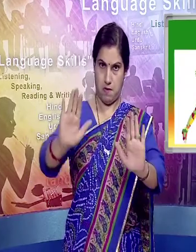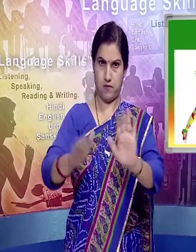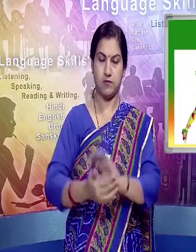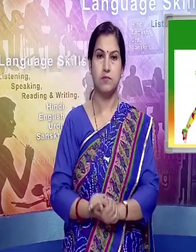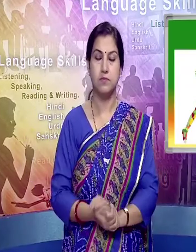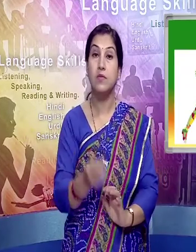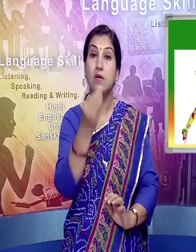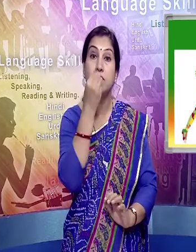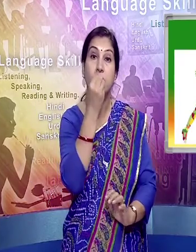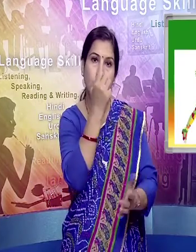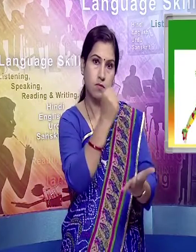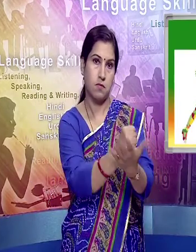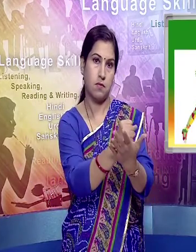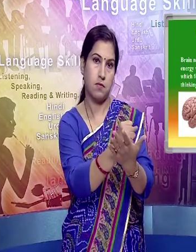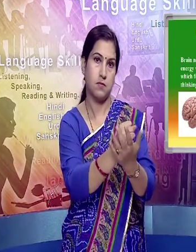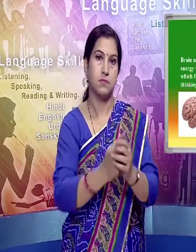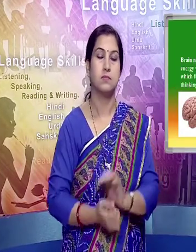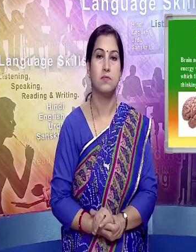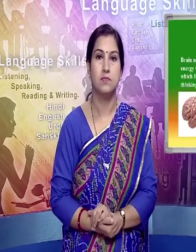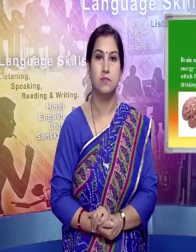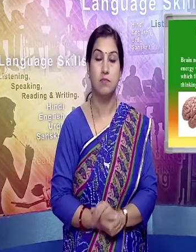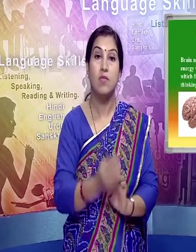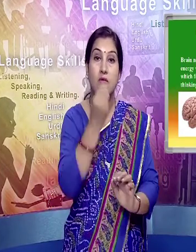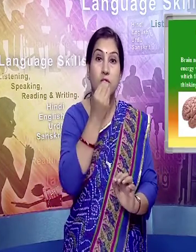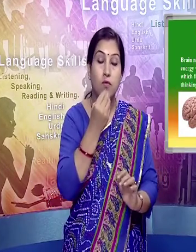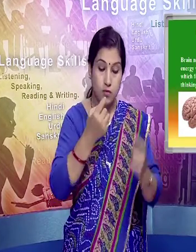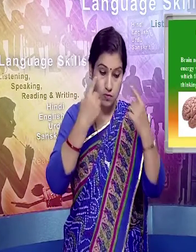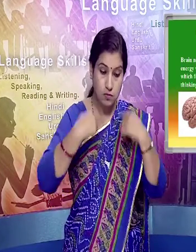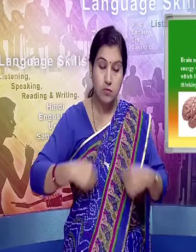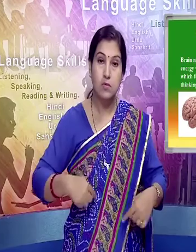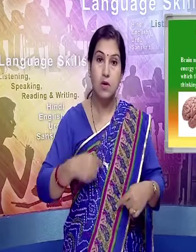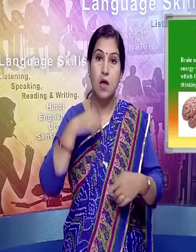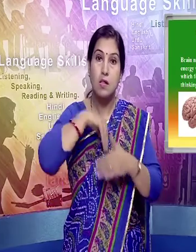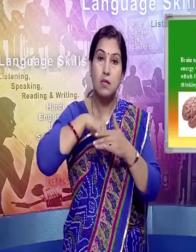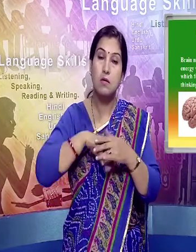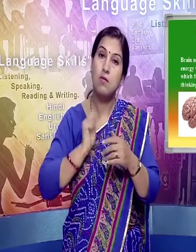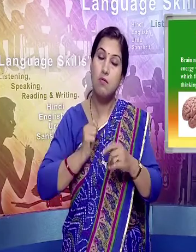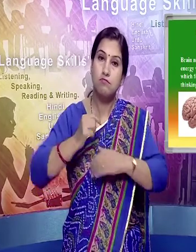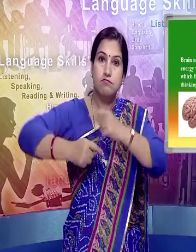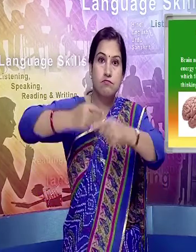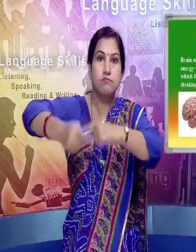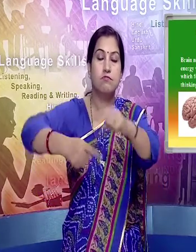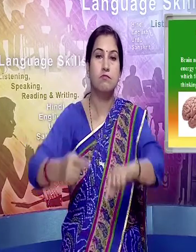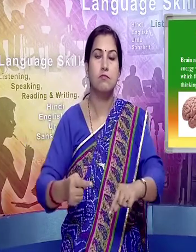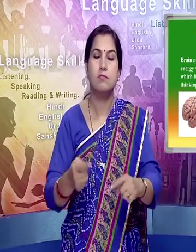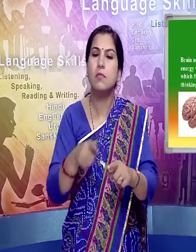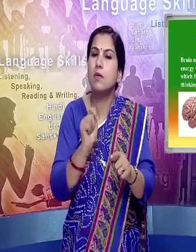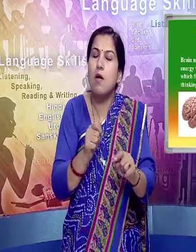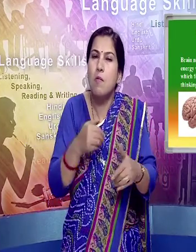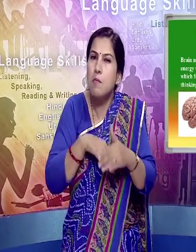is necessary. Food regulates our body processes, what it does.